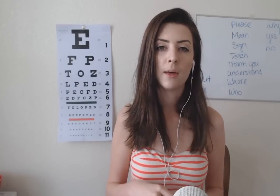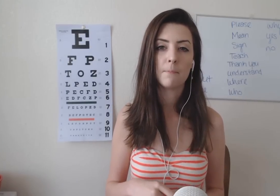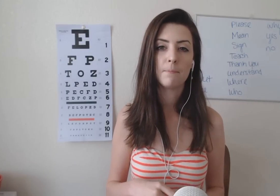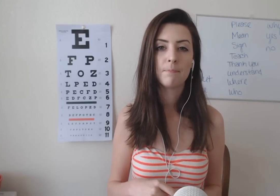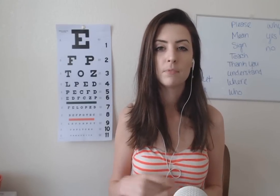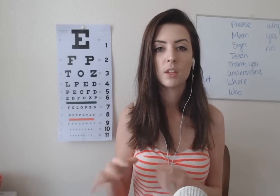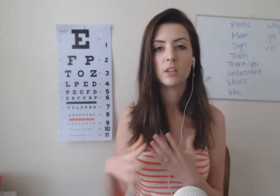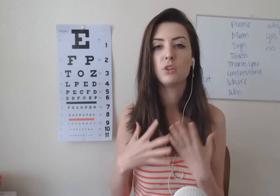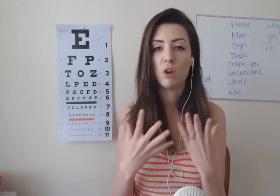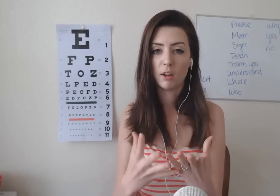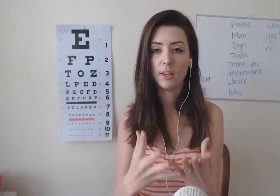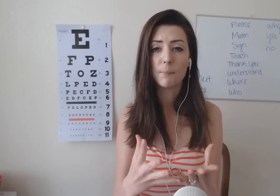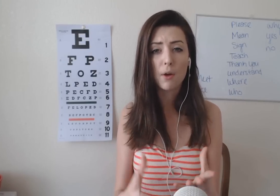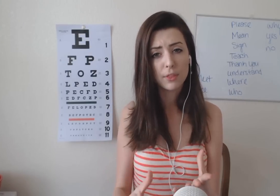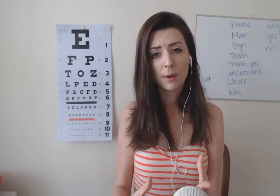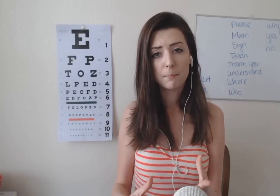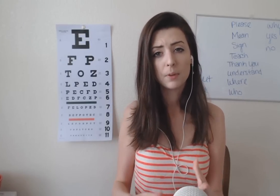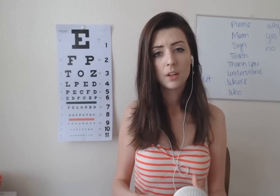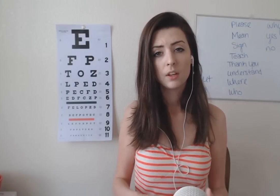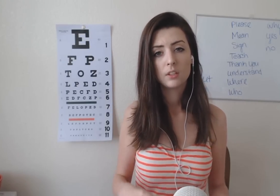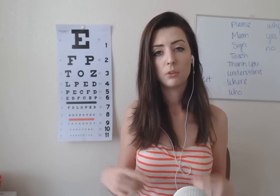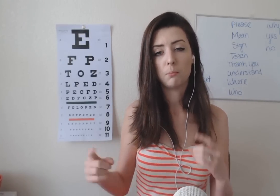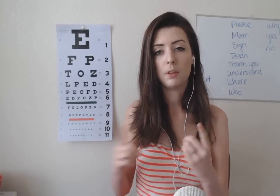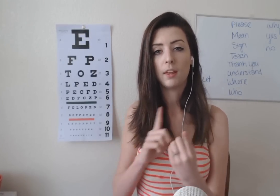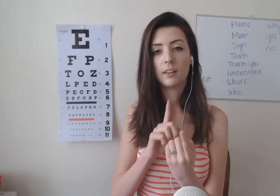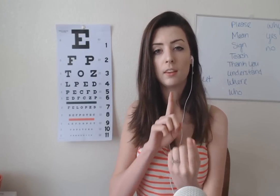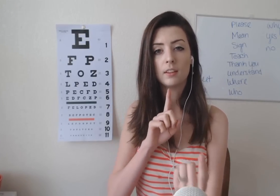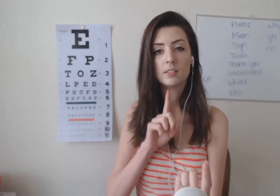them, because you're talking about them. So it'd be like this.